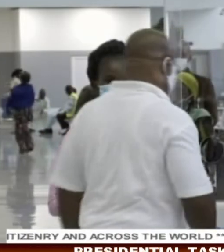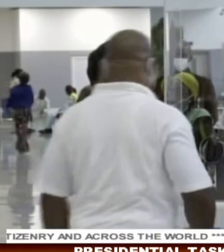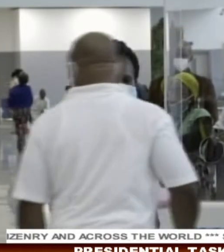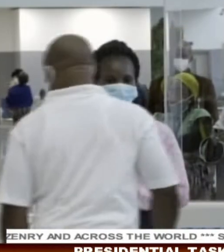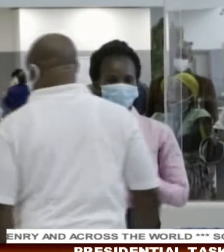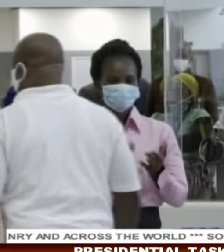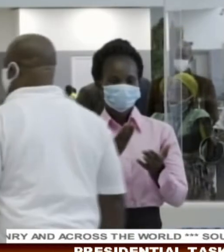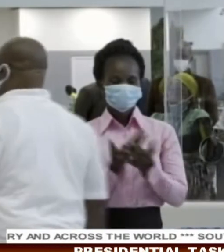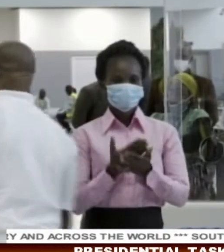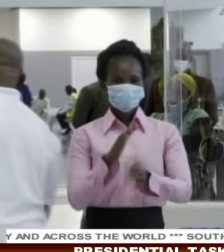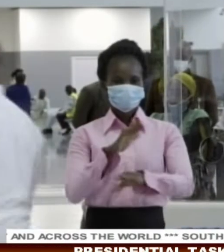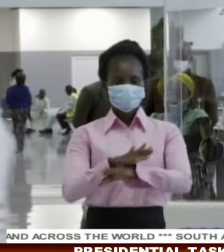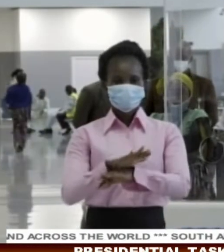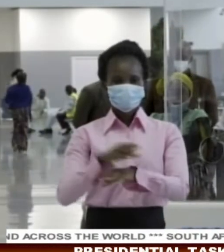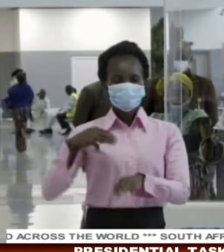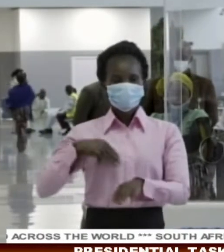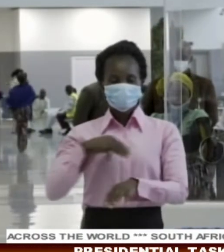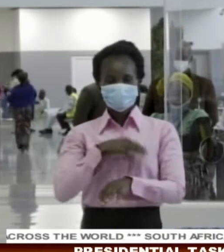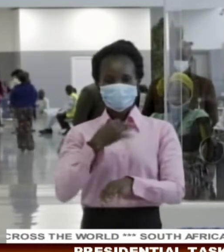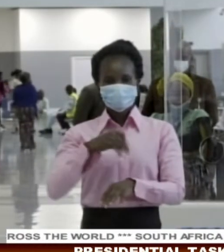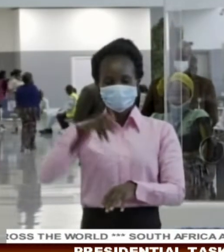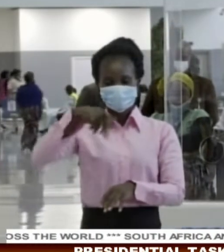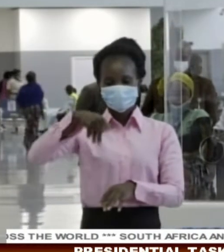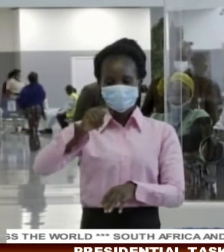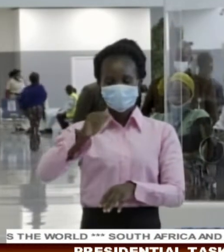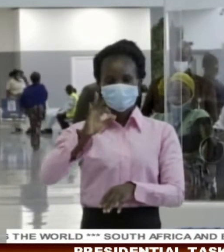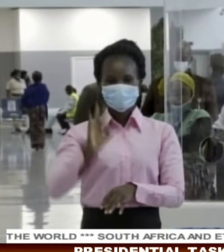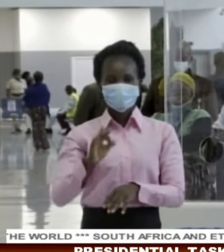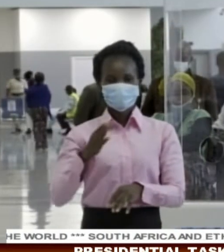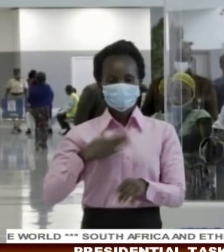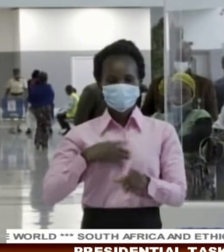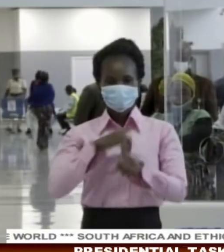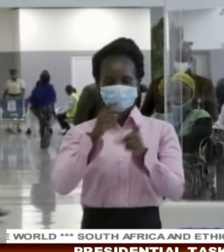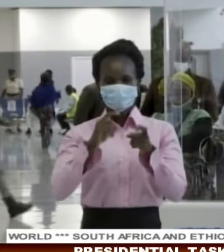Good evening, members of the PTF. My question goes